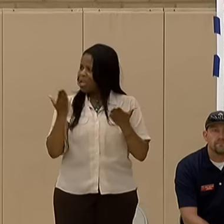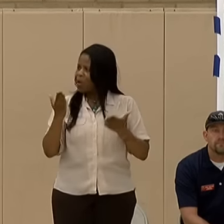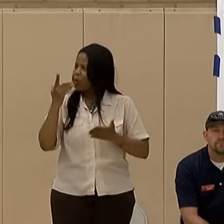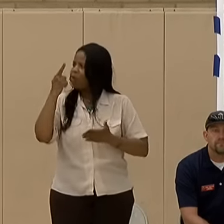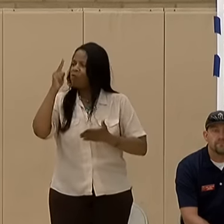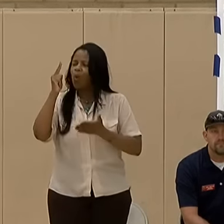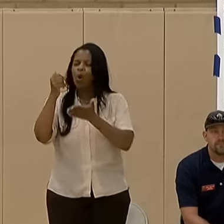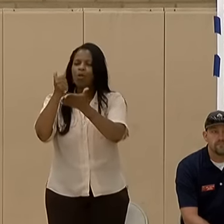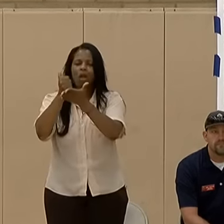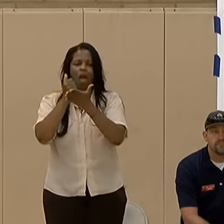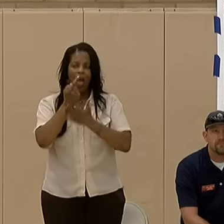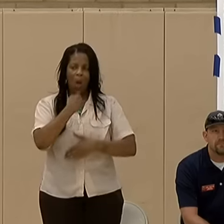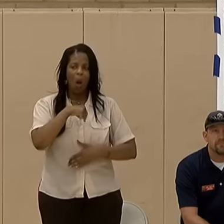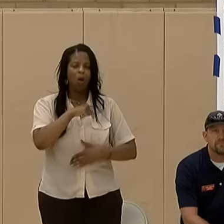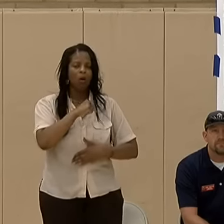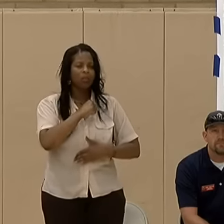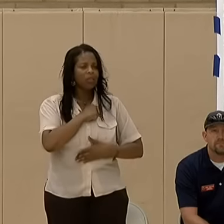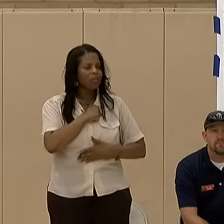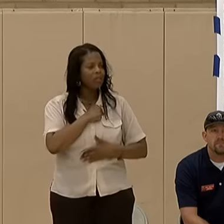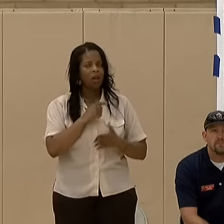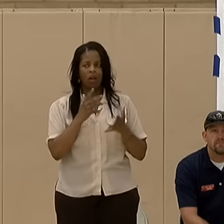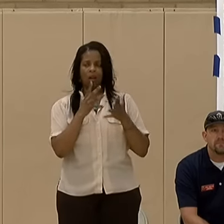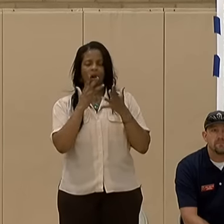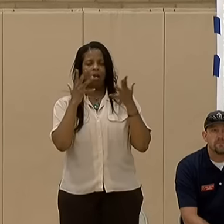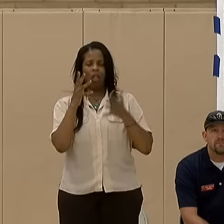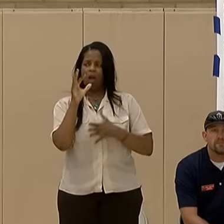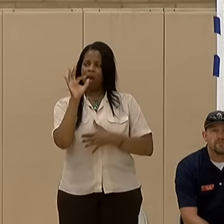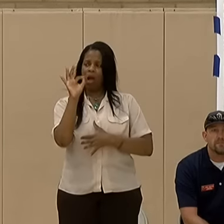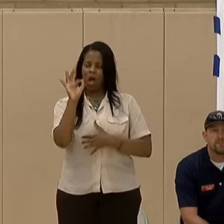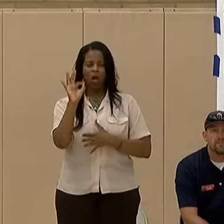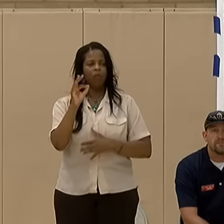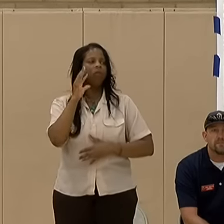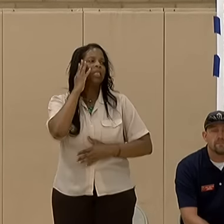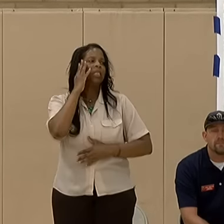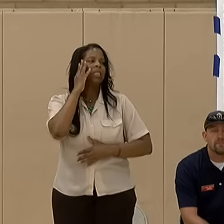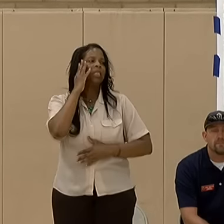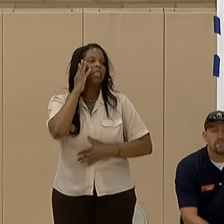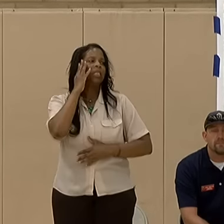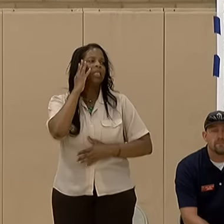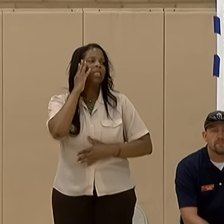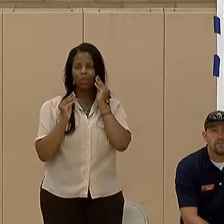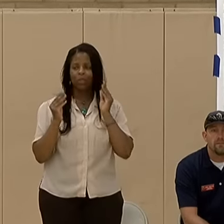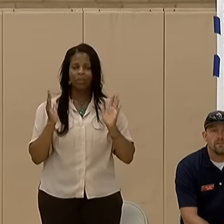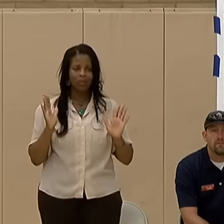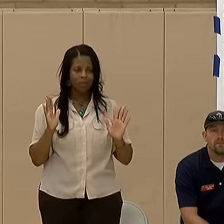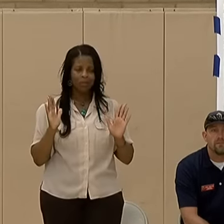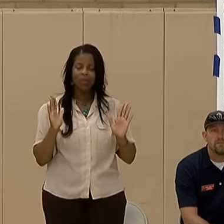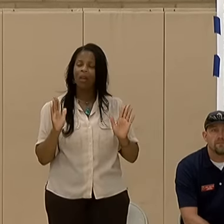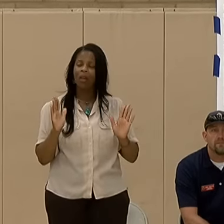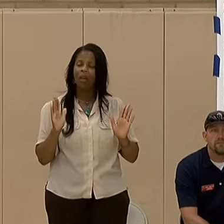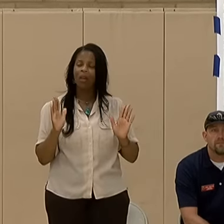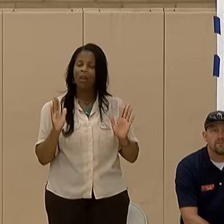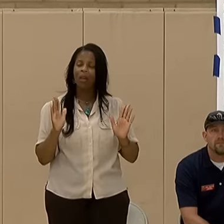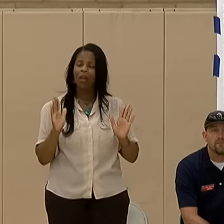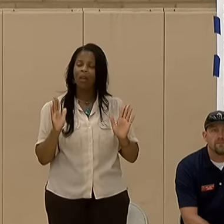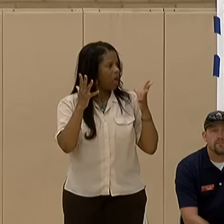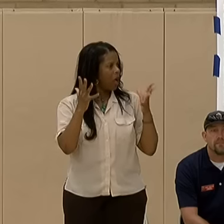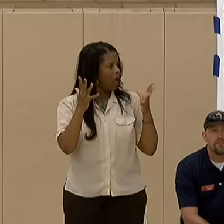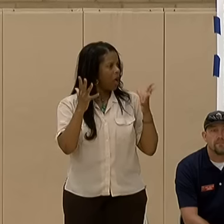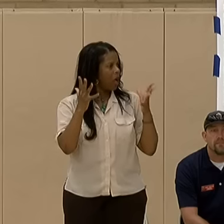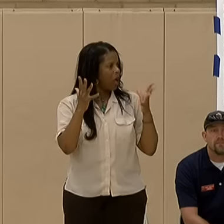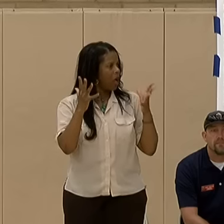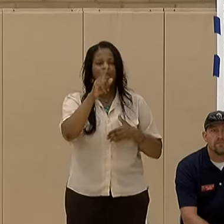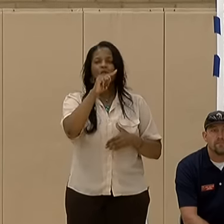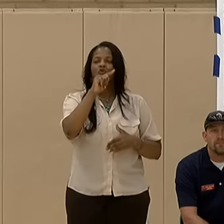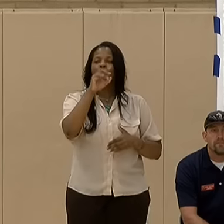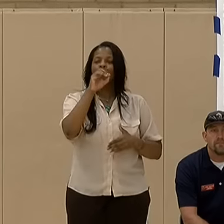helping us. They bring a lot of experience. They bring a lot of tools to the